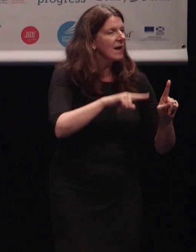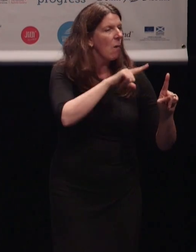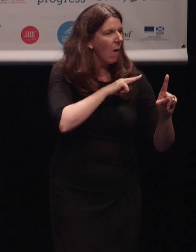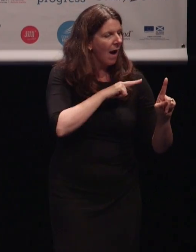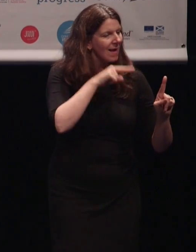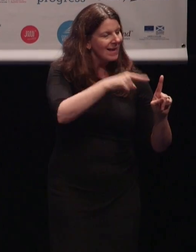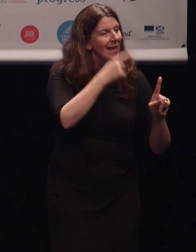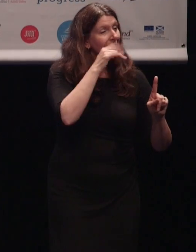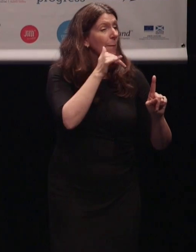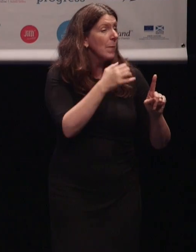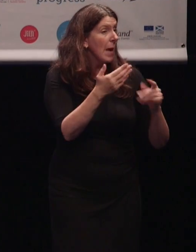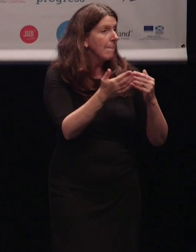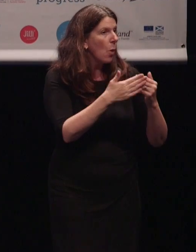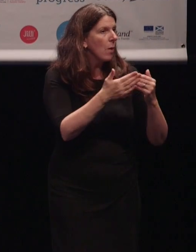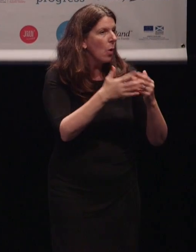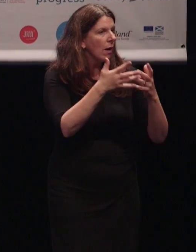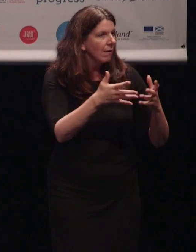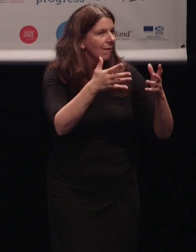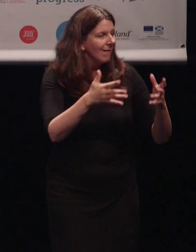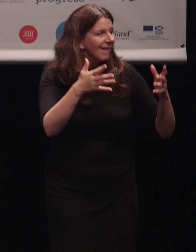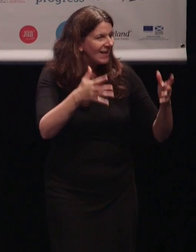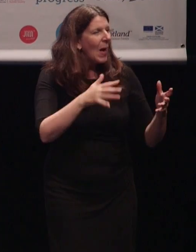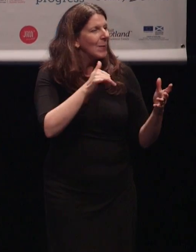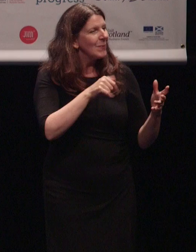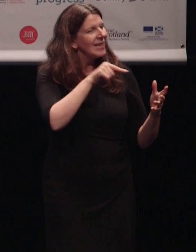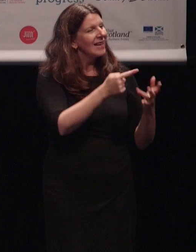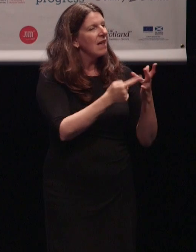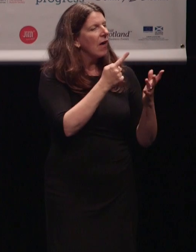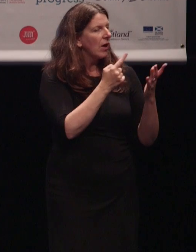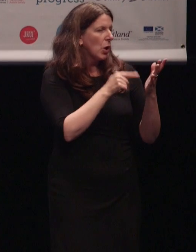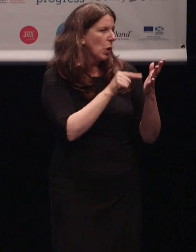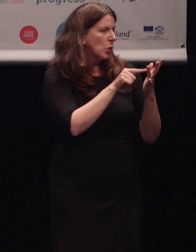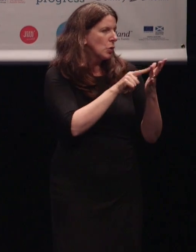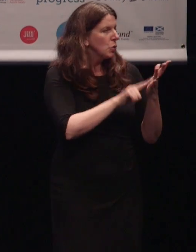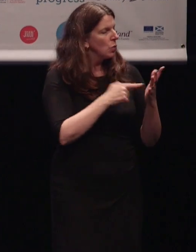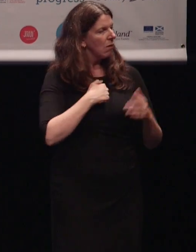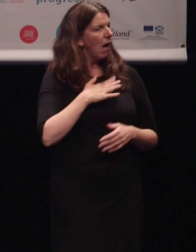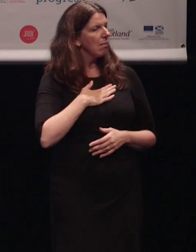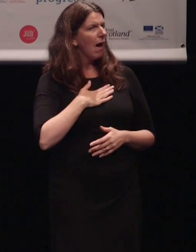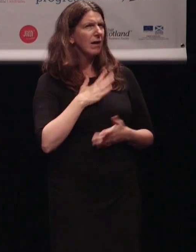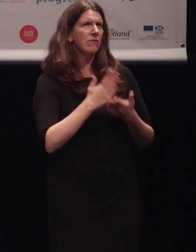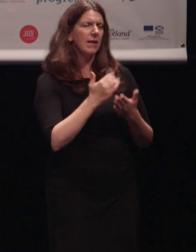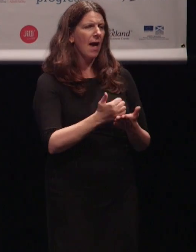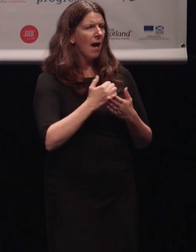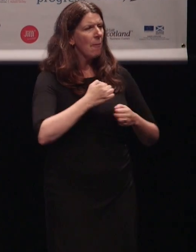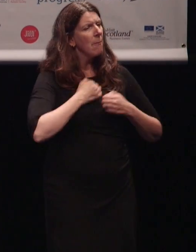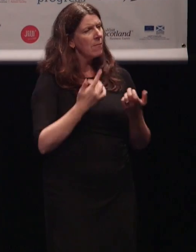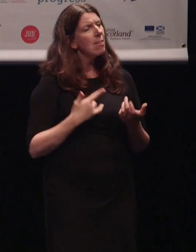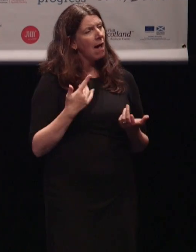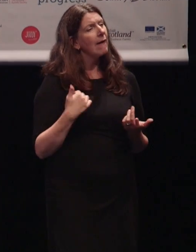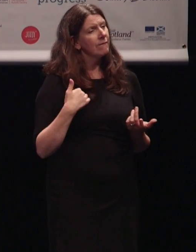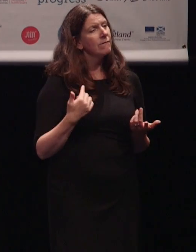So that is actually a tool set that I am very happy that it came into my life. It's helped me a lot,